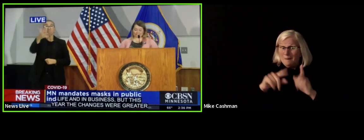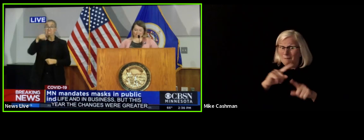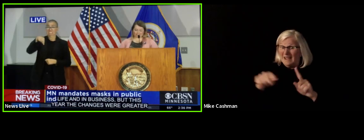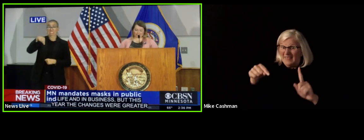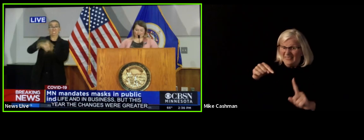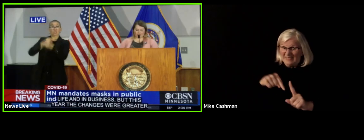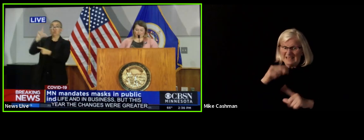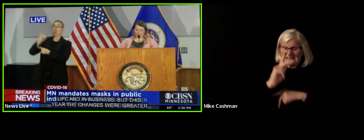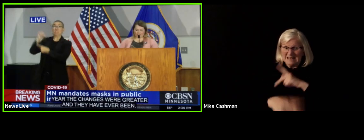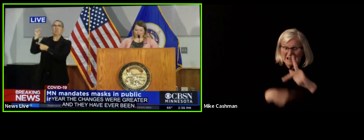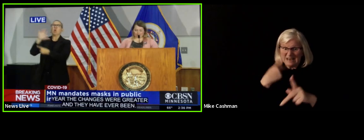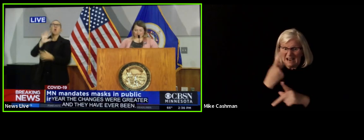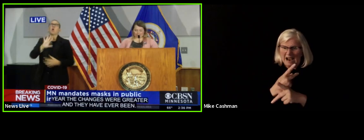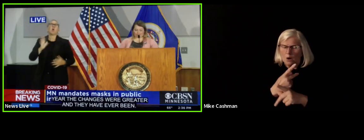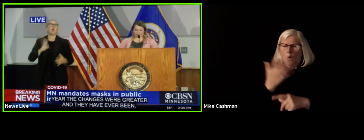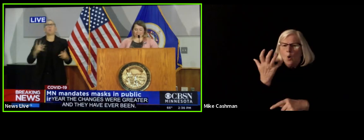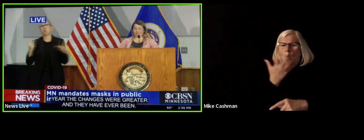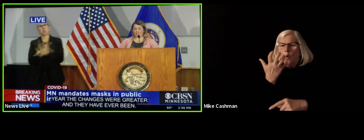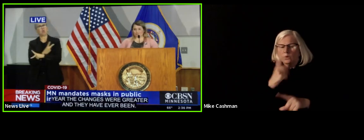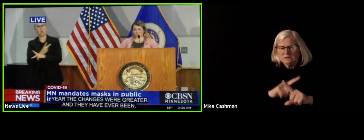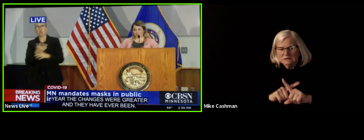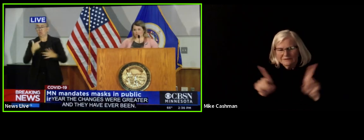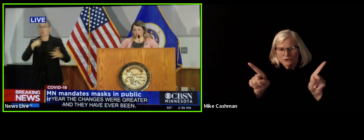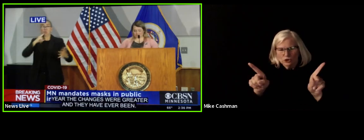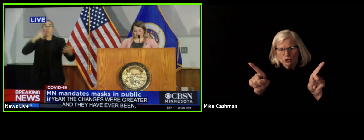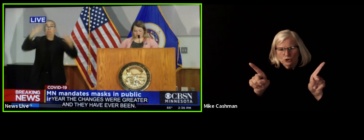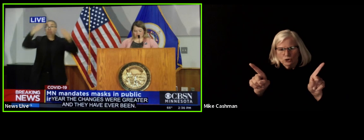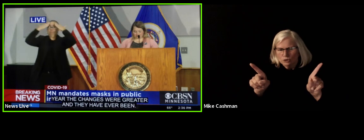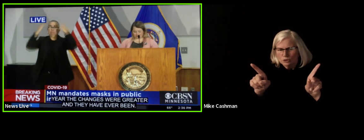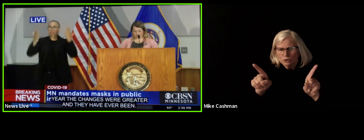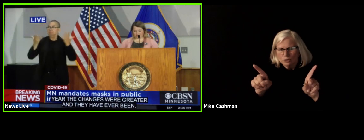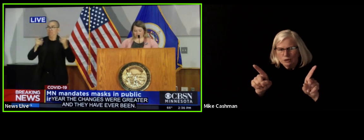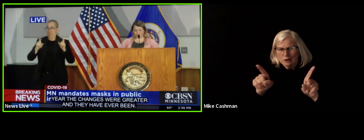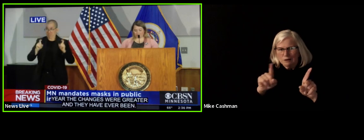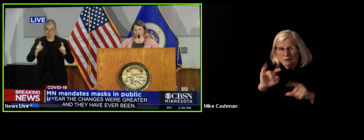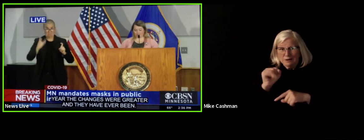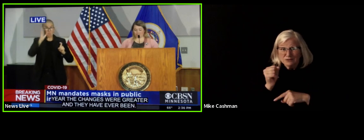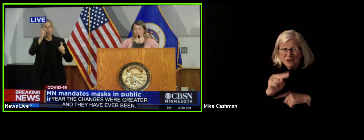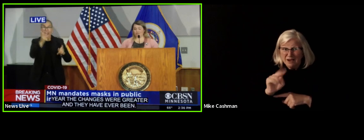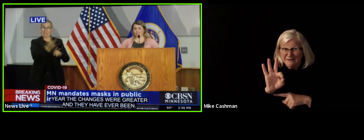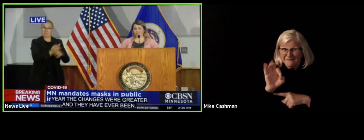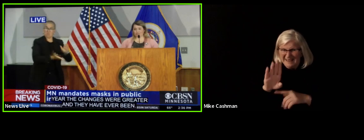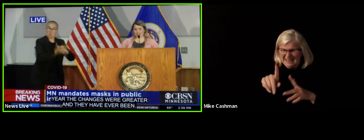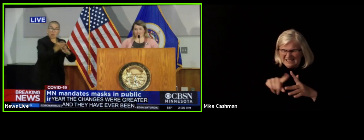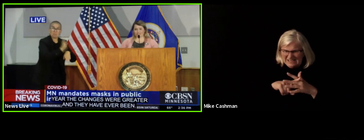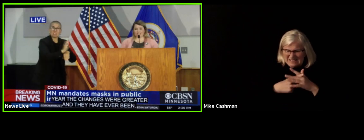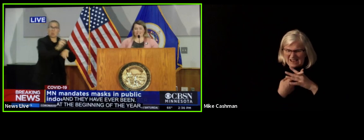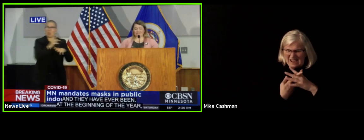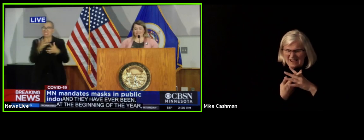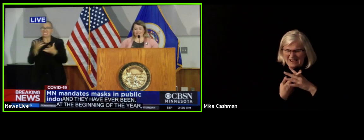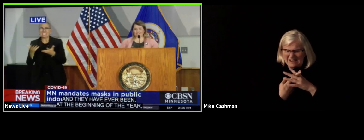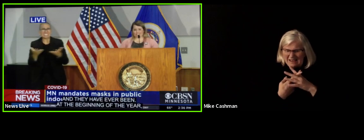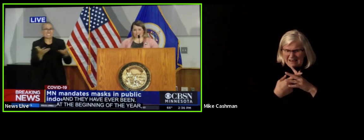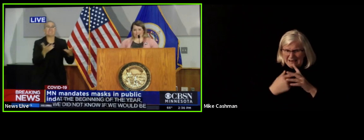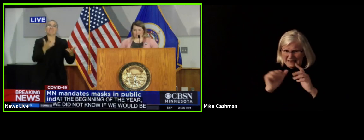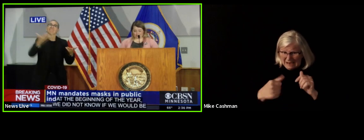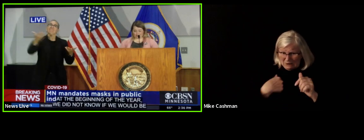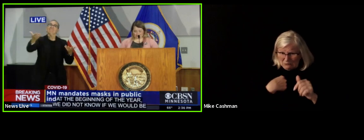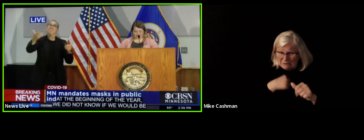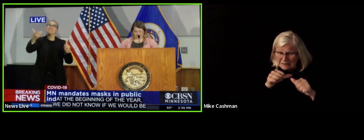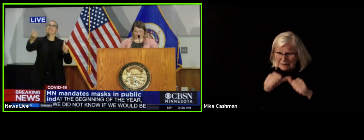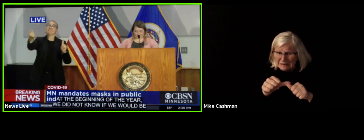the year, we didn't know if we'd be able to keep our doors open long enough to welcome the tourist crowd that fills our